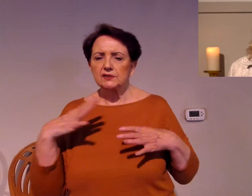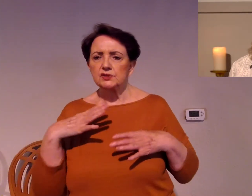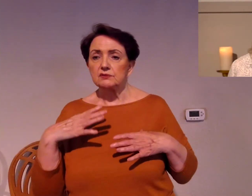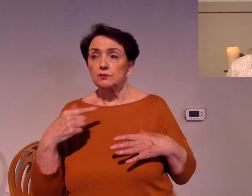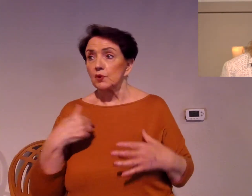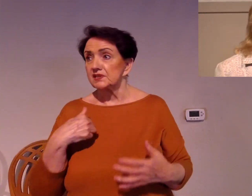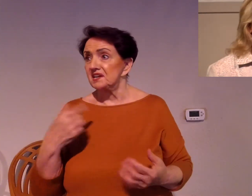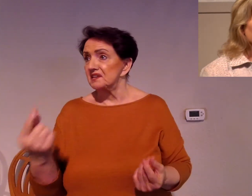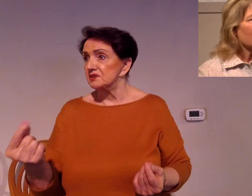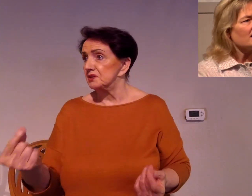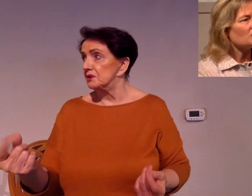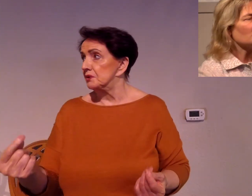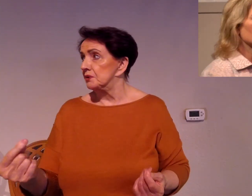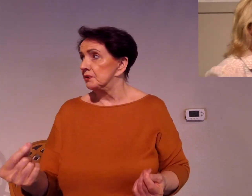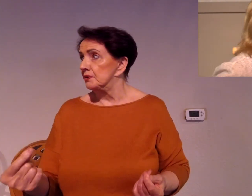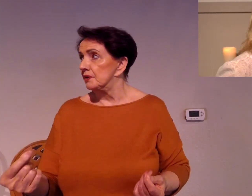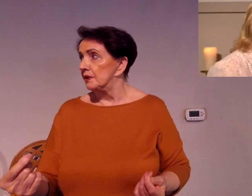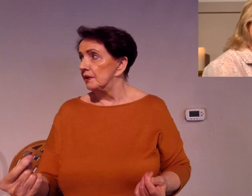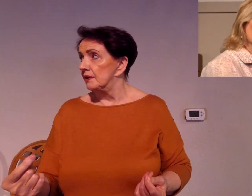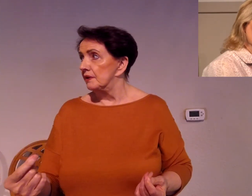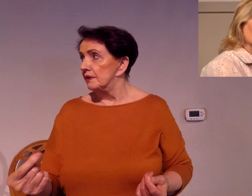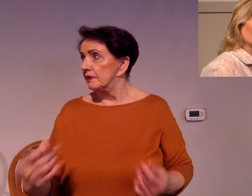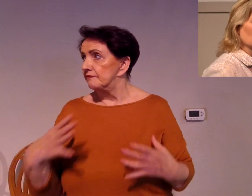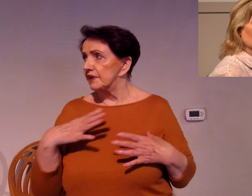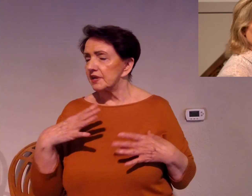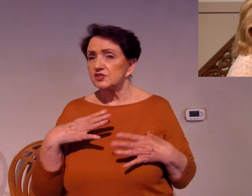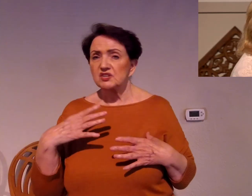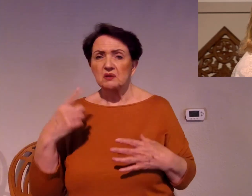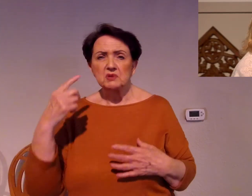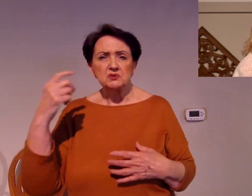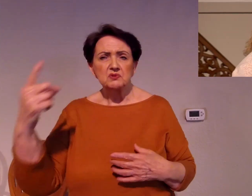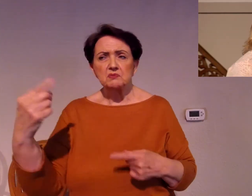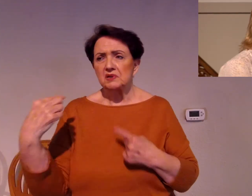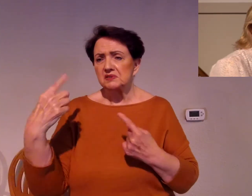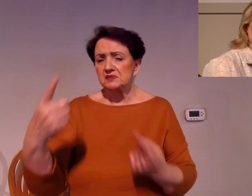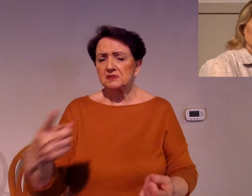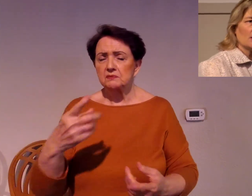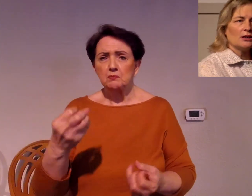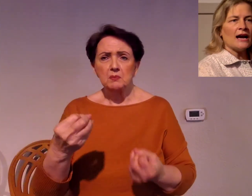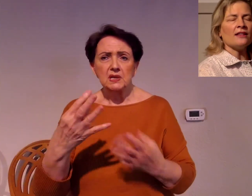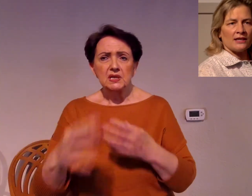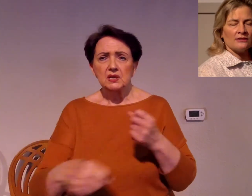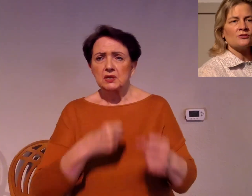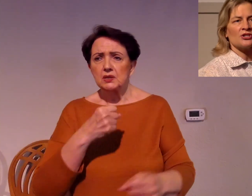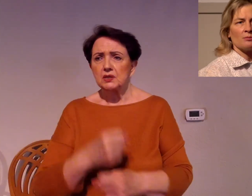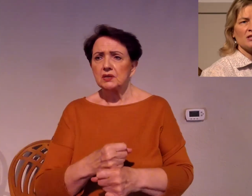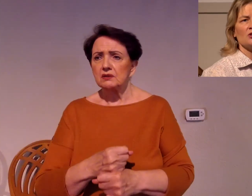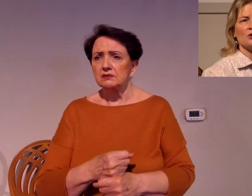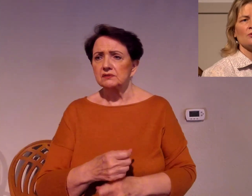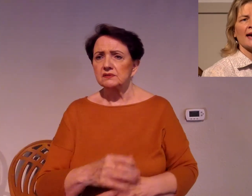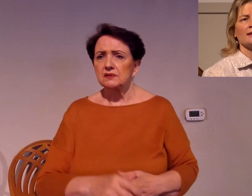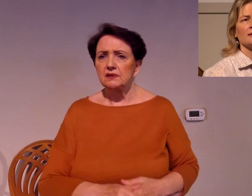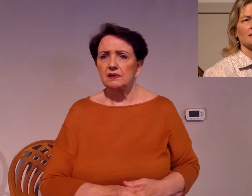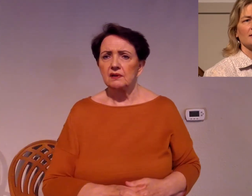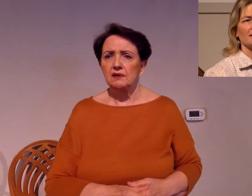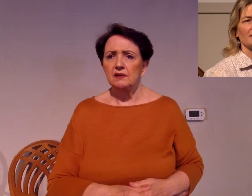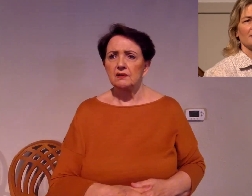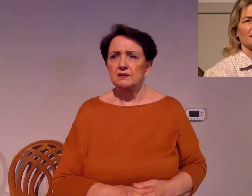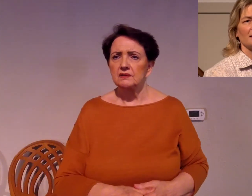do? A vacation that I'd been dreaming about for years. I think there's something to